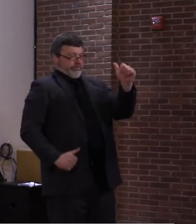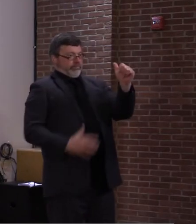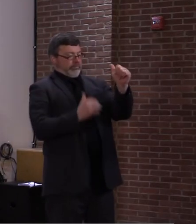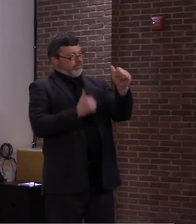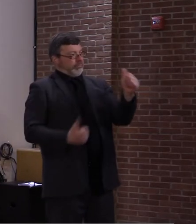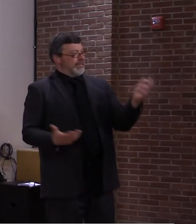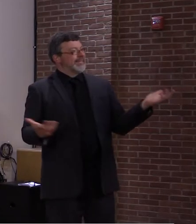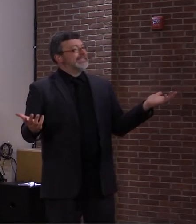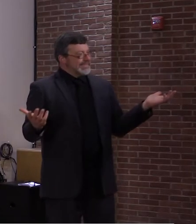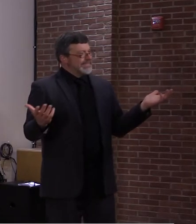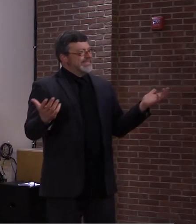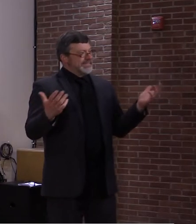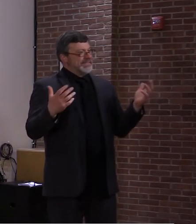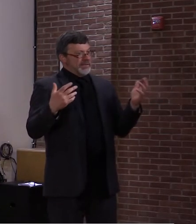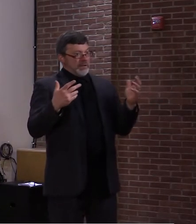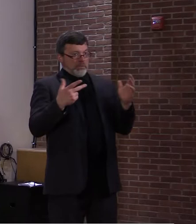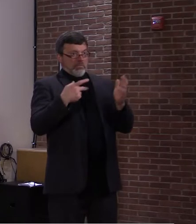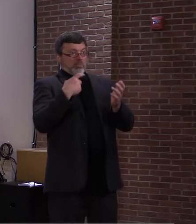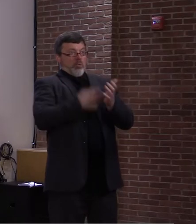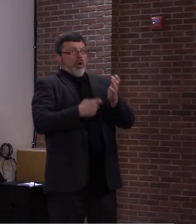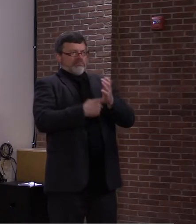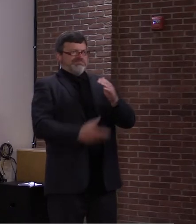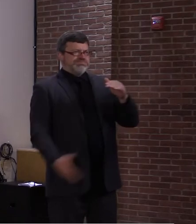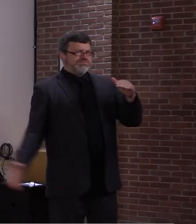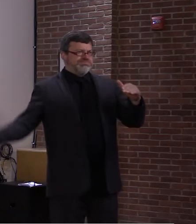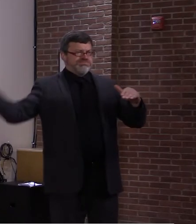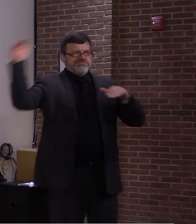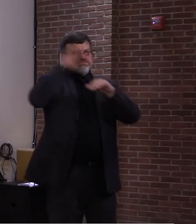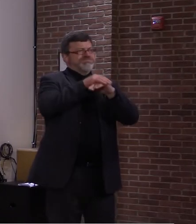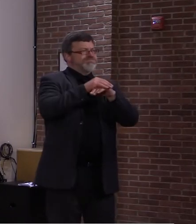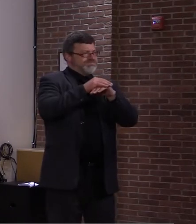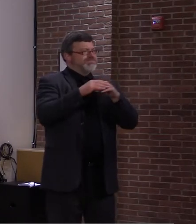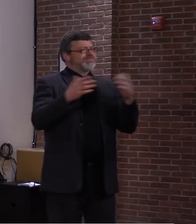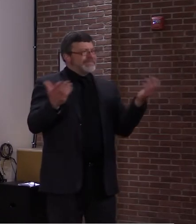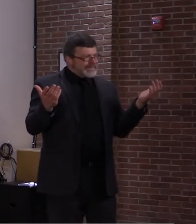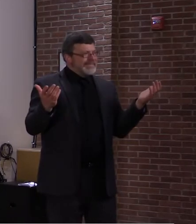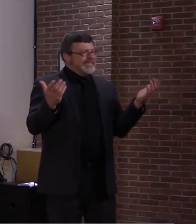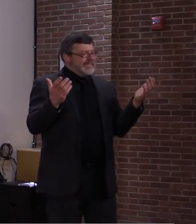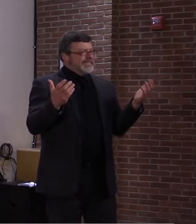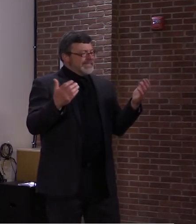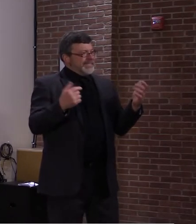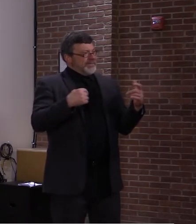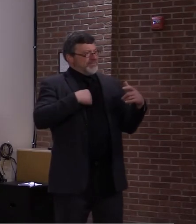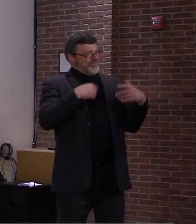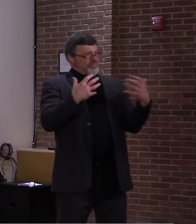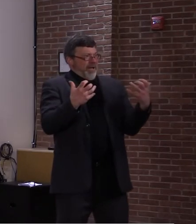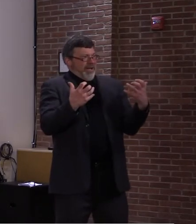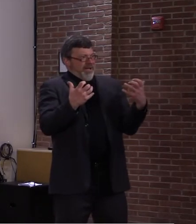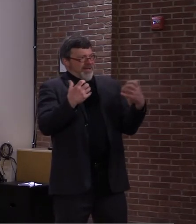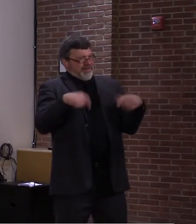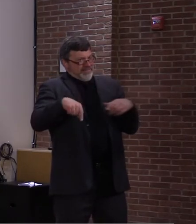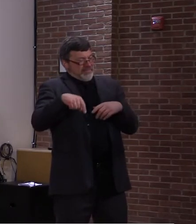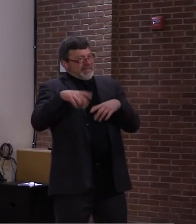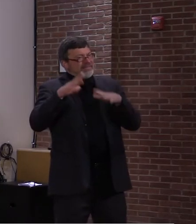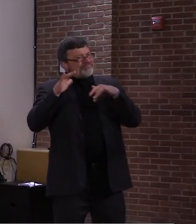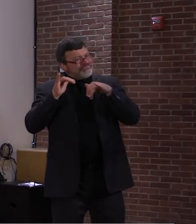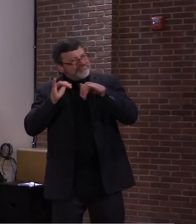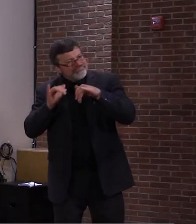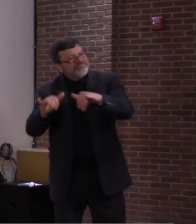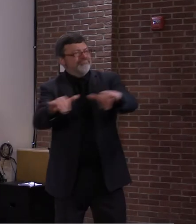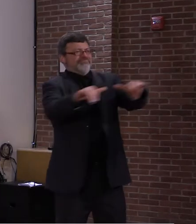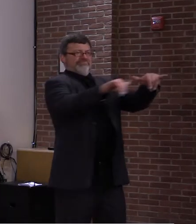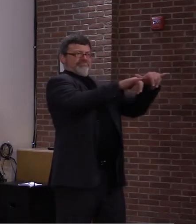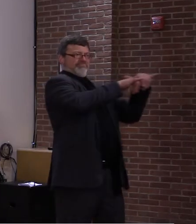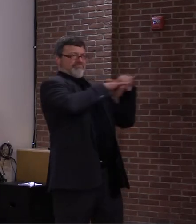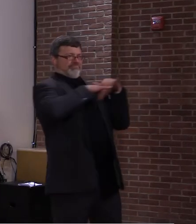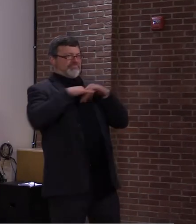And so we want to provide for some consistency, but this isn't over. This will be